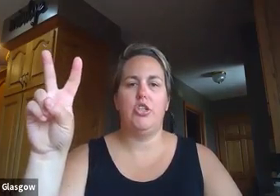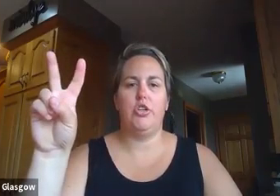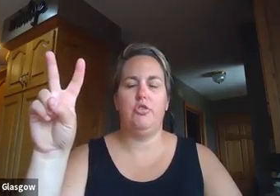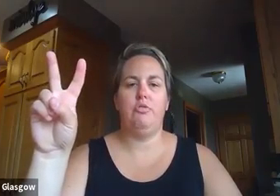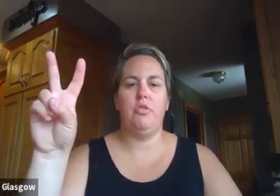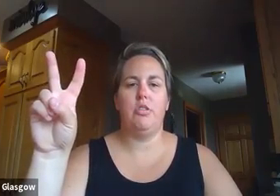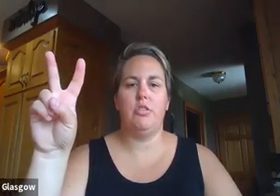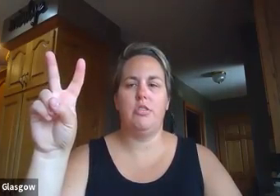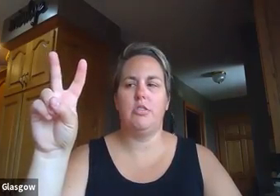2,